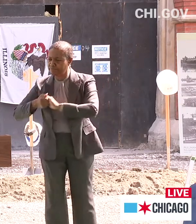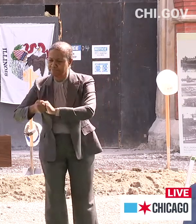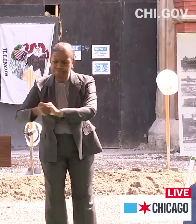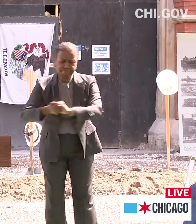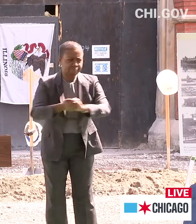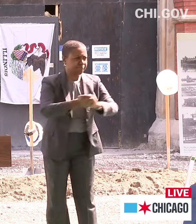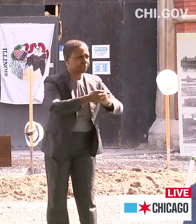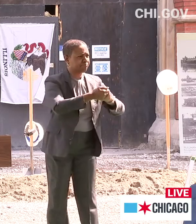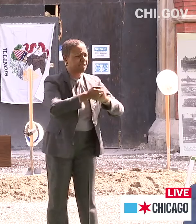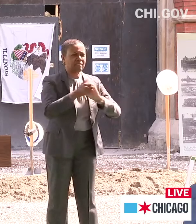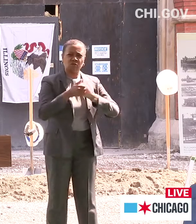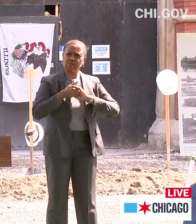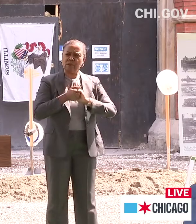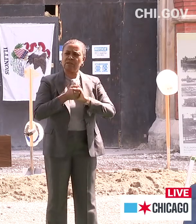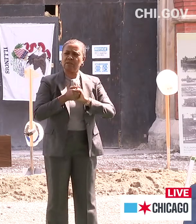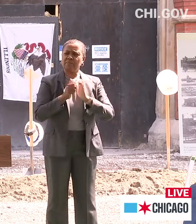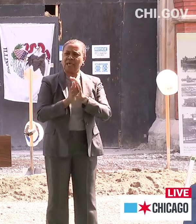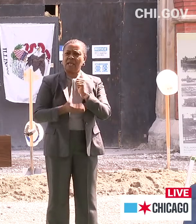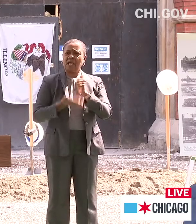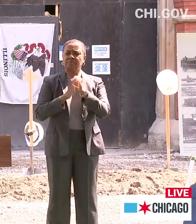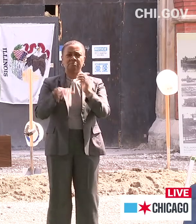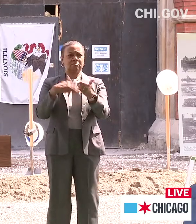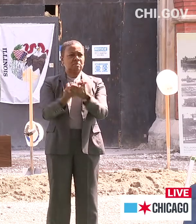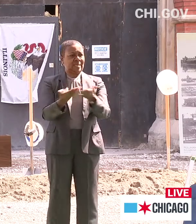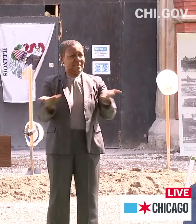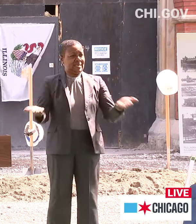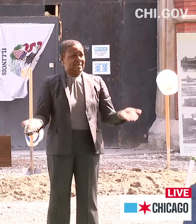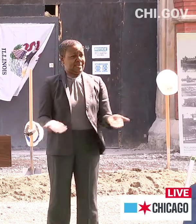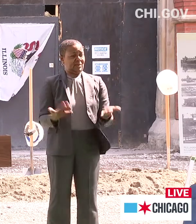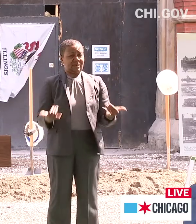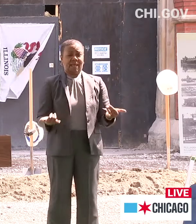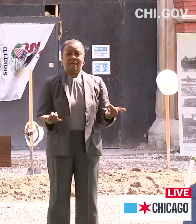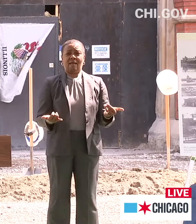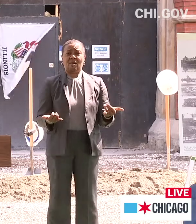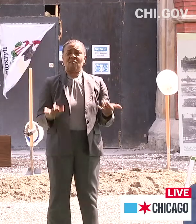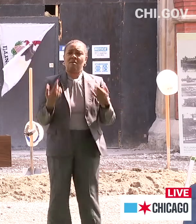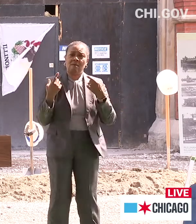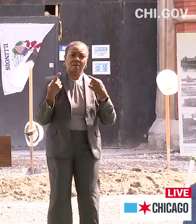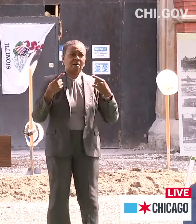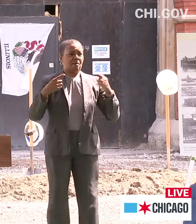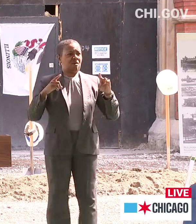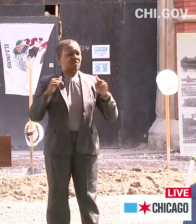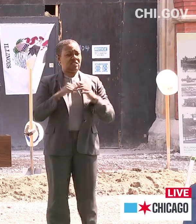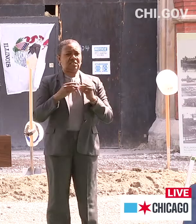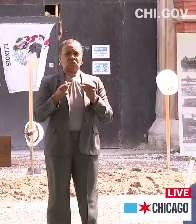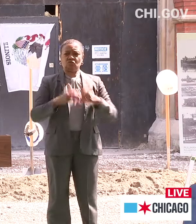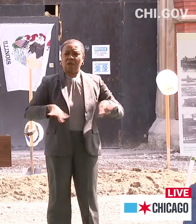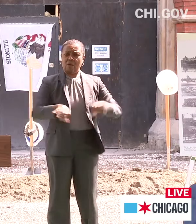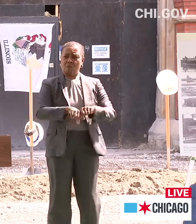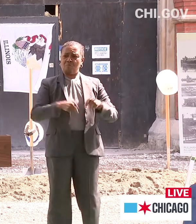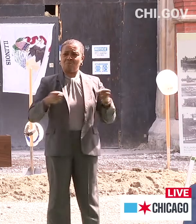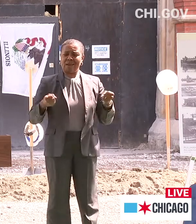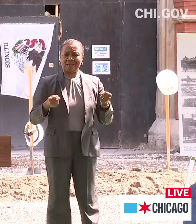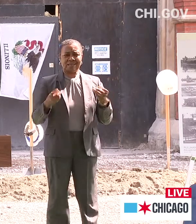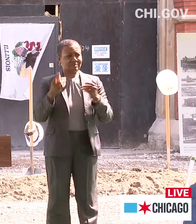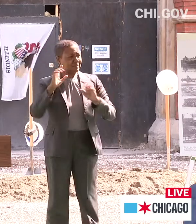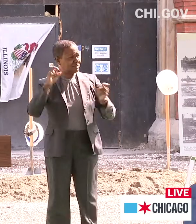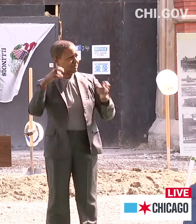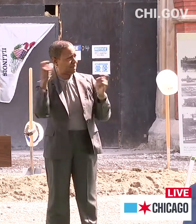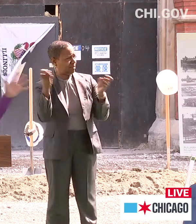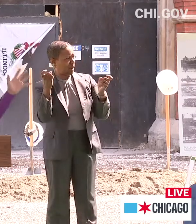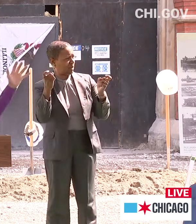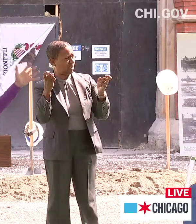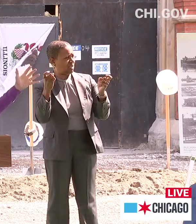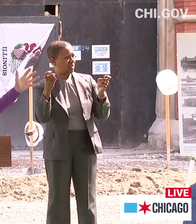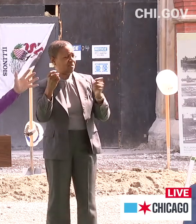those partnerships that have brought us to this point where we are ready now finally for this groundbreaking ceremony.